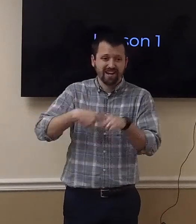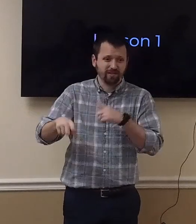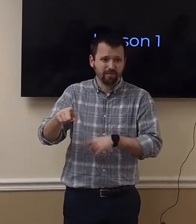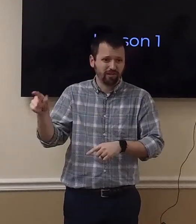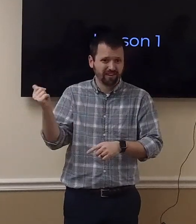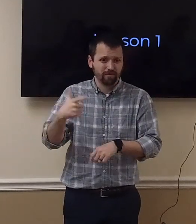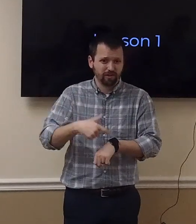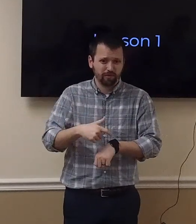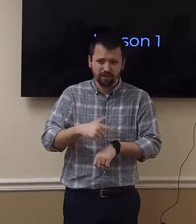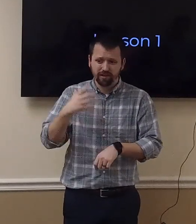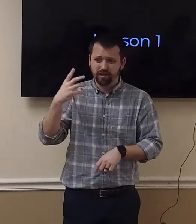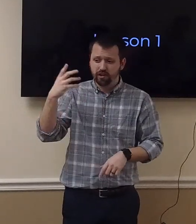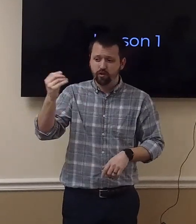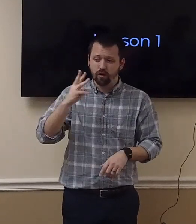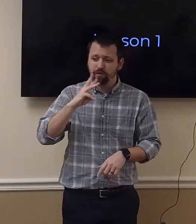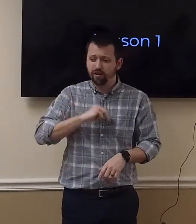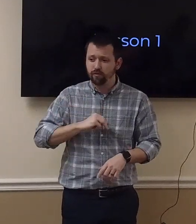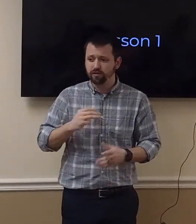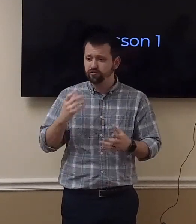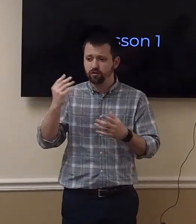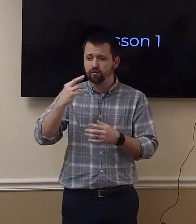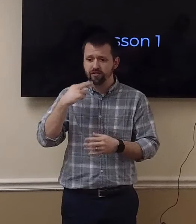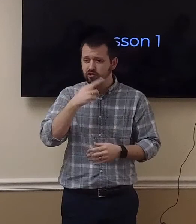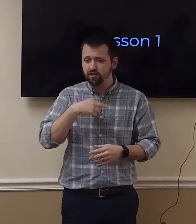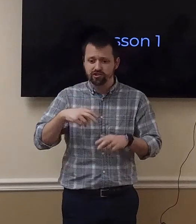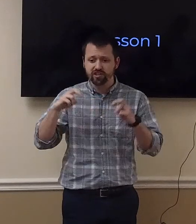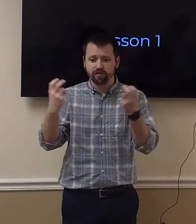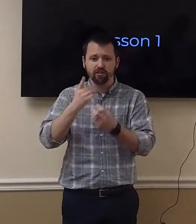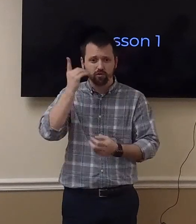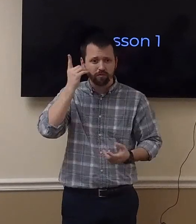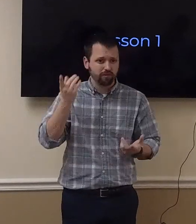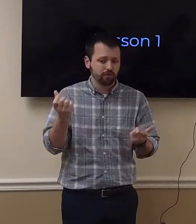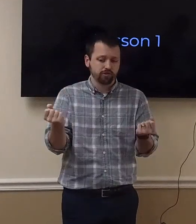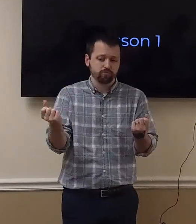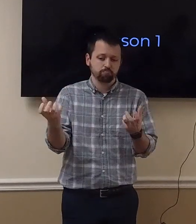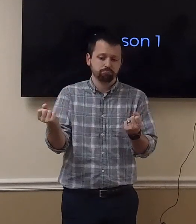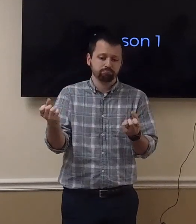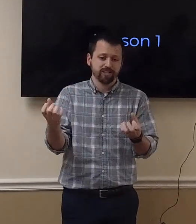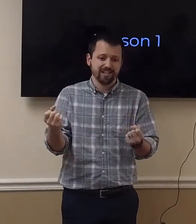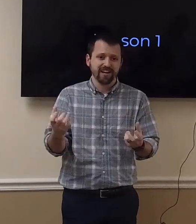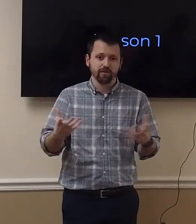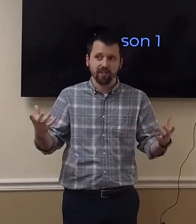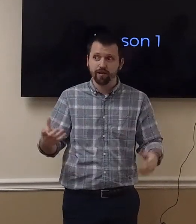signed with them all the time. When we go to Walmart, or when we just go to the restaurant, or just sitting around the dorms, we're just signing. It was a lot of me